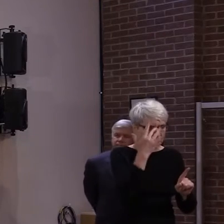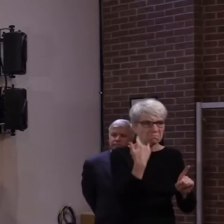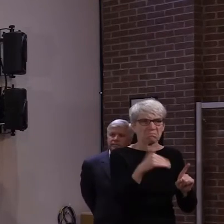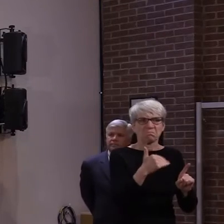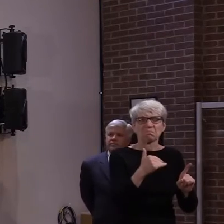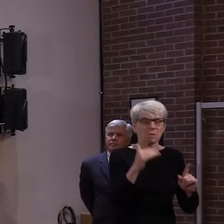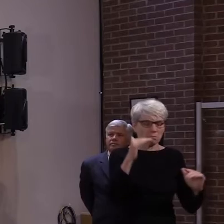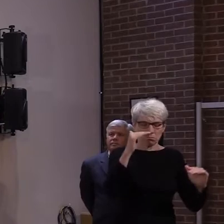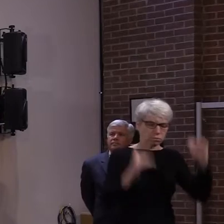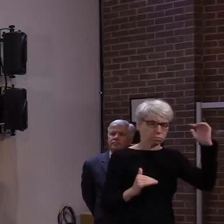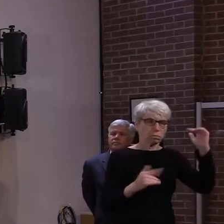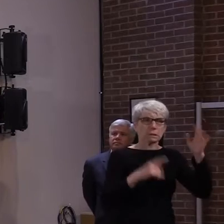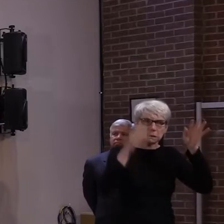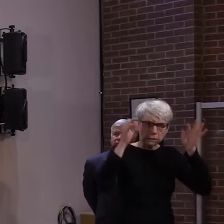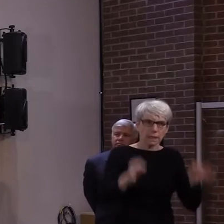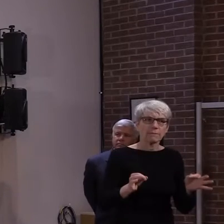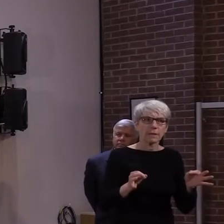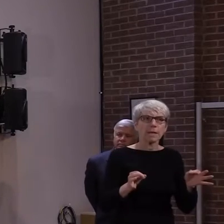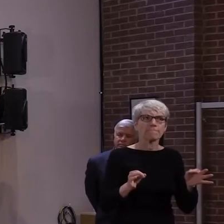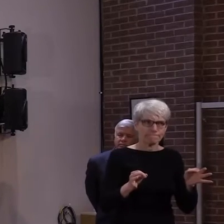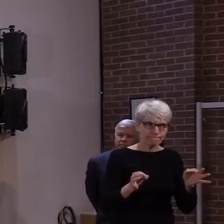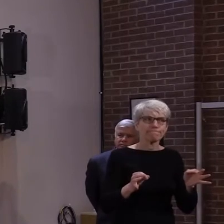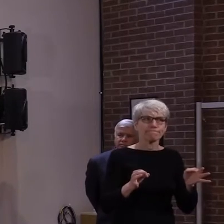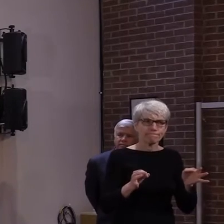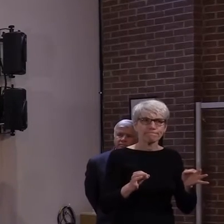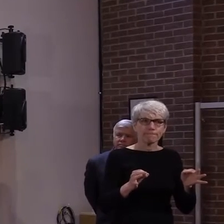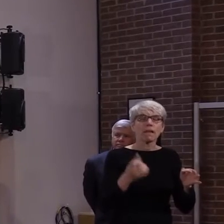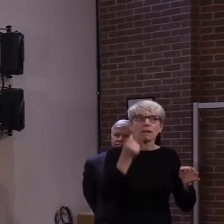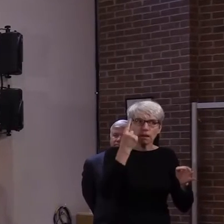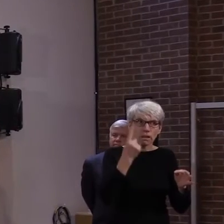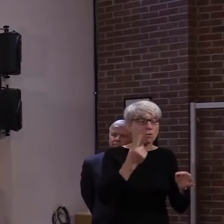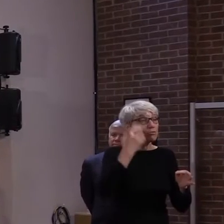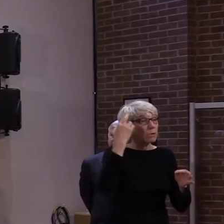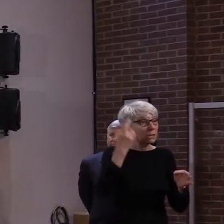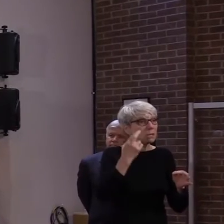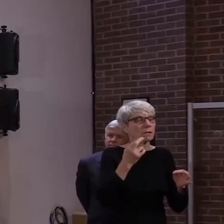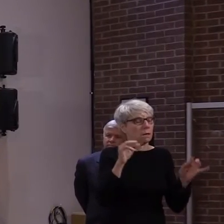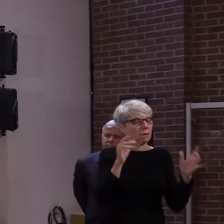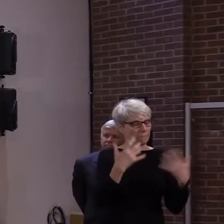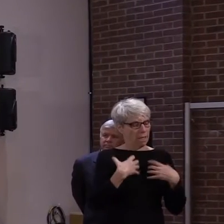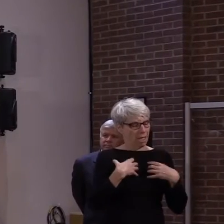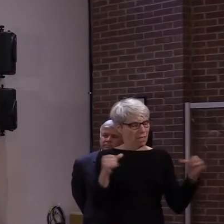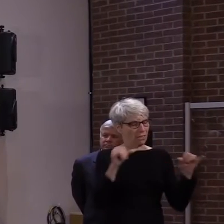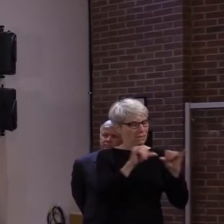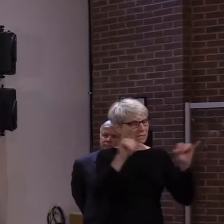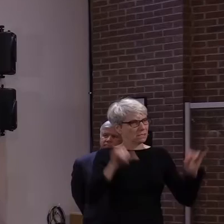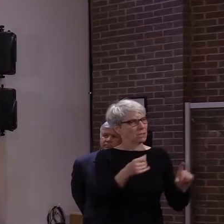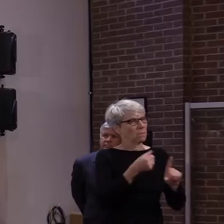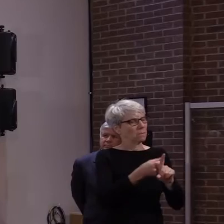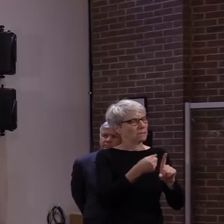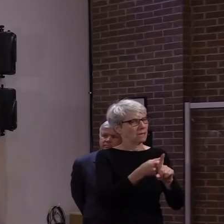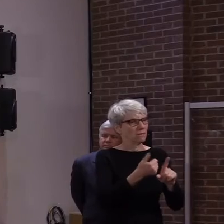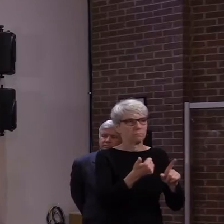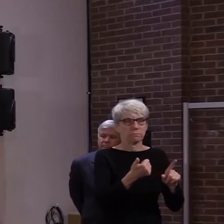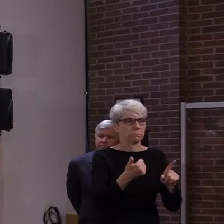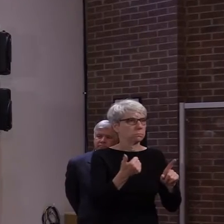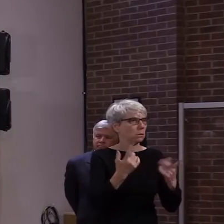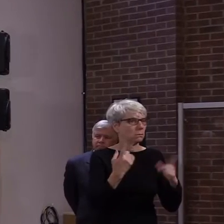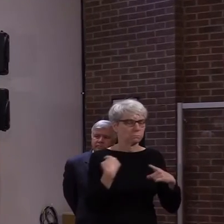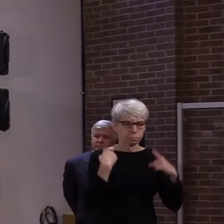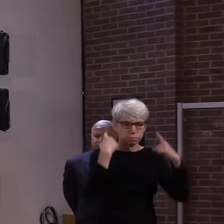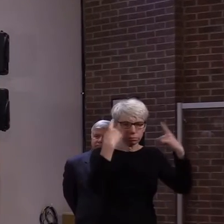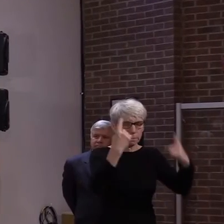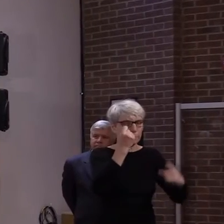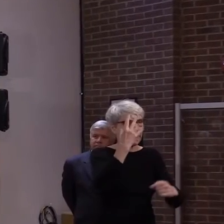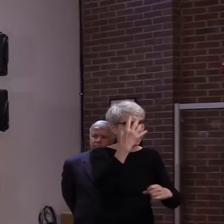fundamental issues of health equity that explain that. We're talking now generations and possibly